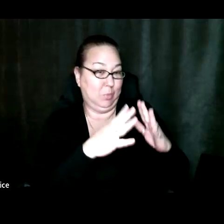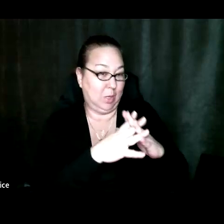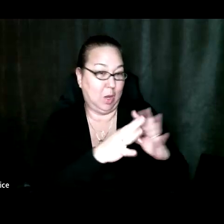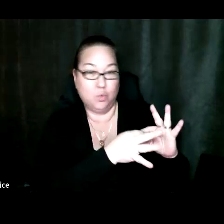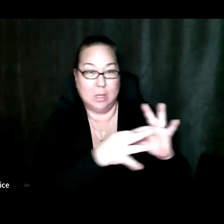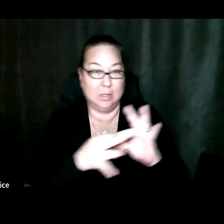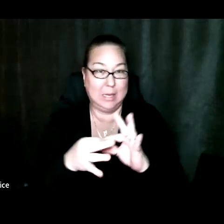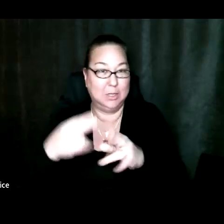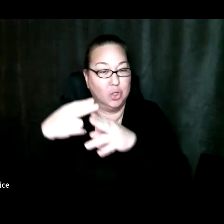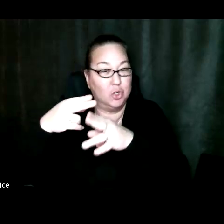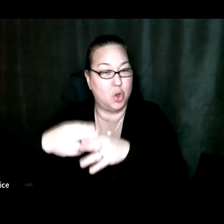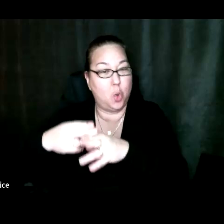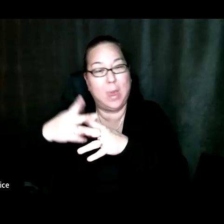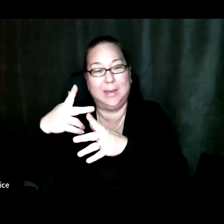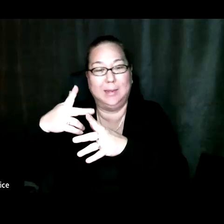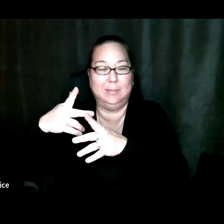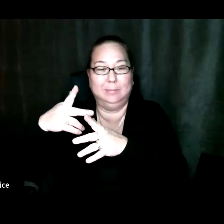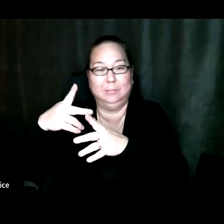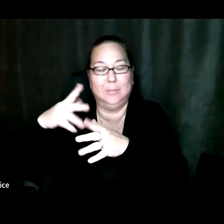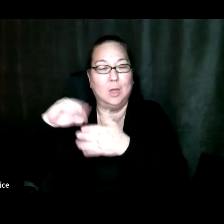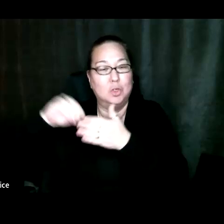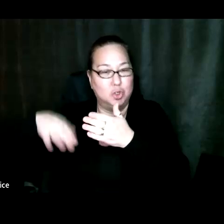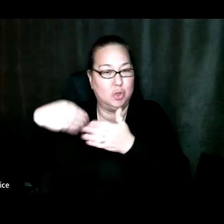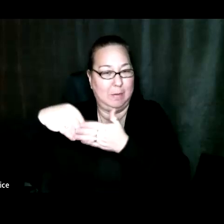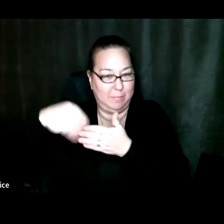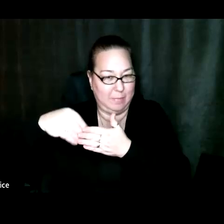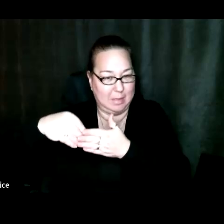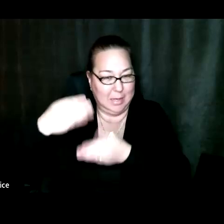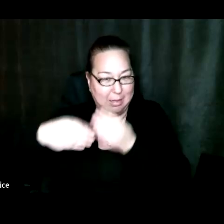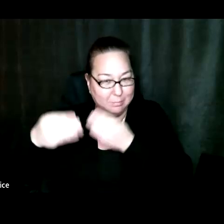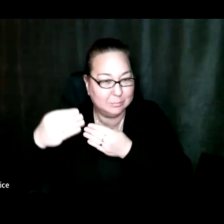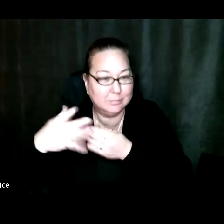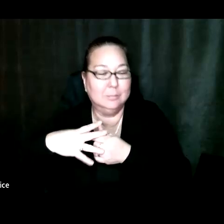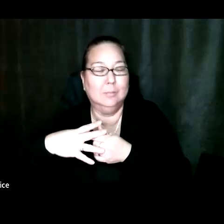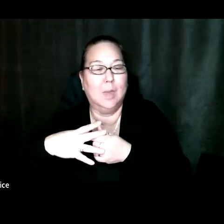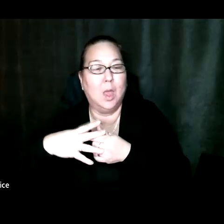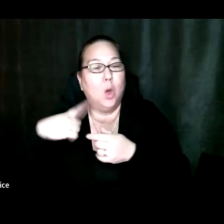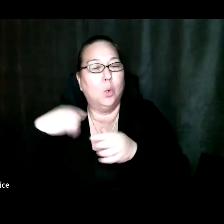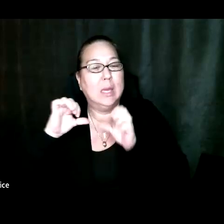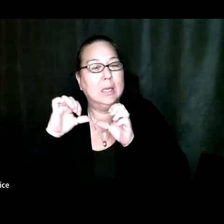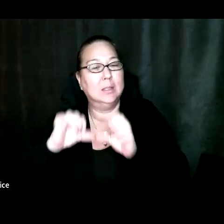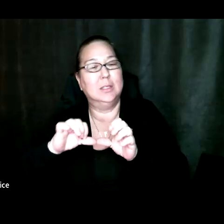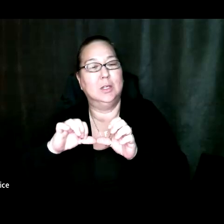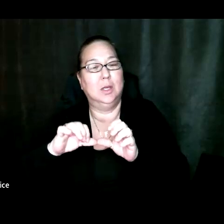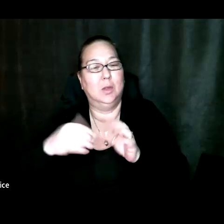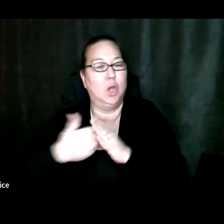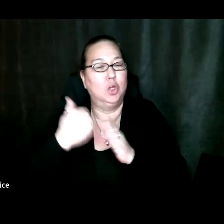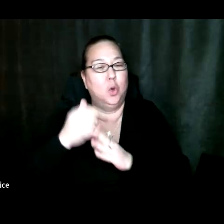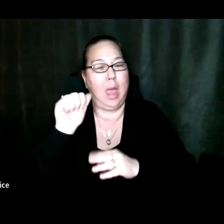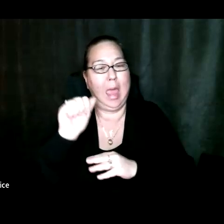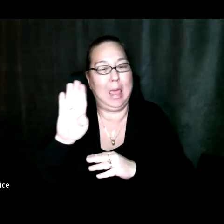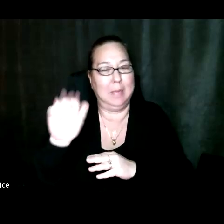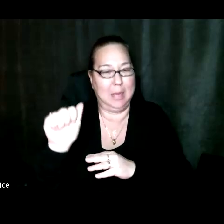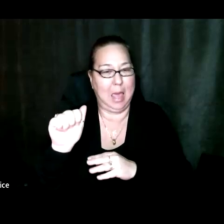when you get a new ABA sub-separate classroom, we typically assign one new strand coordinator for